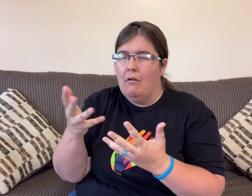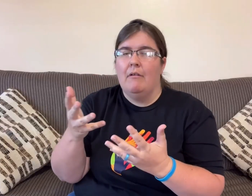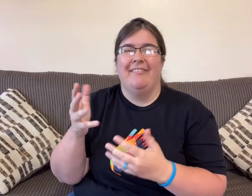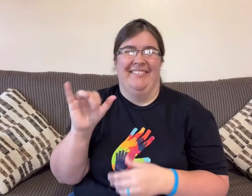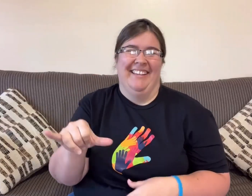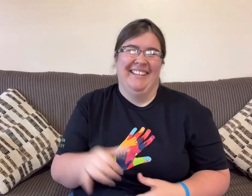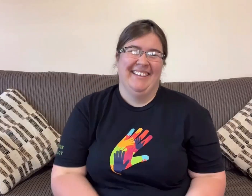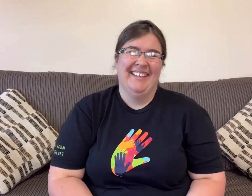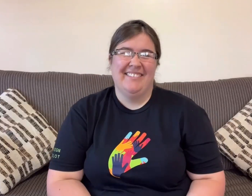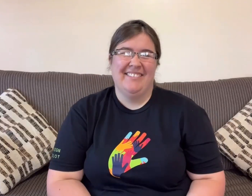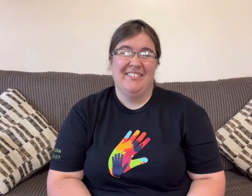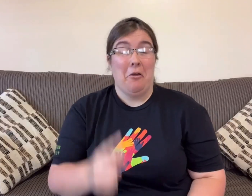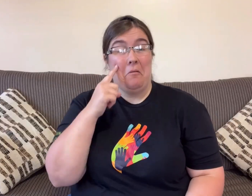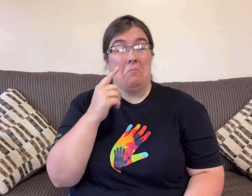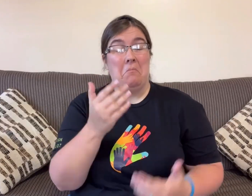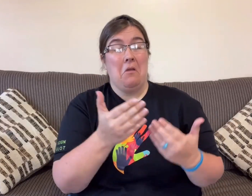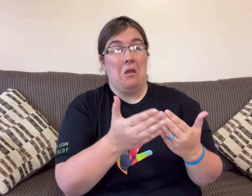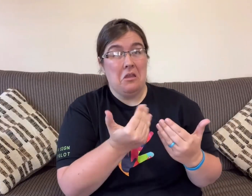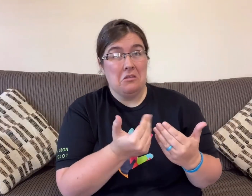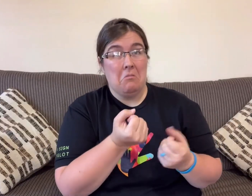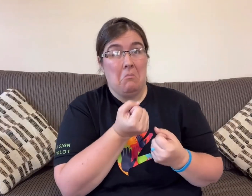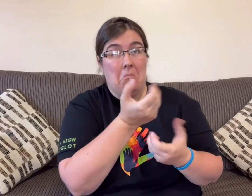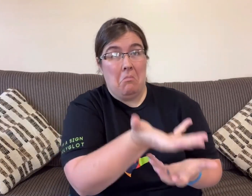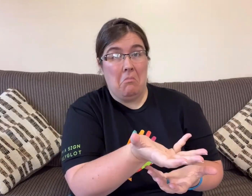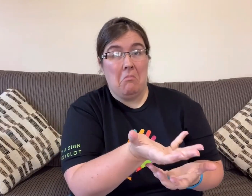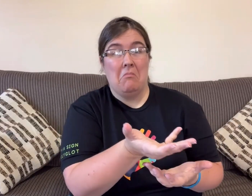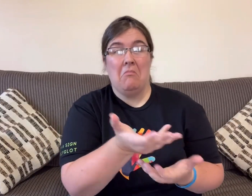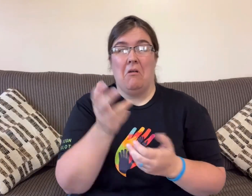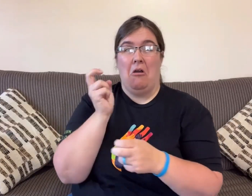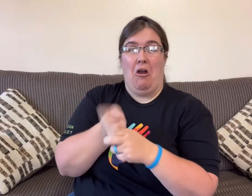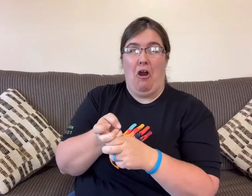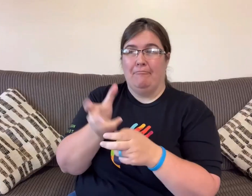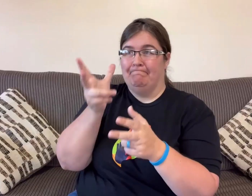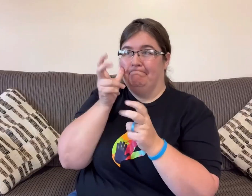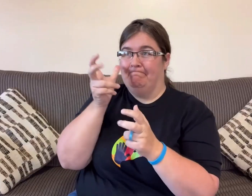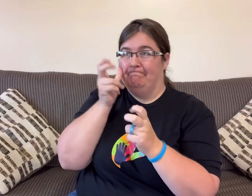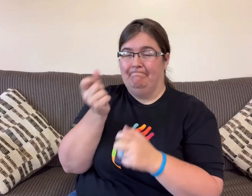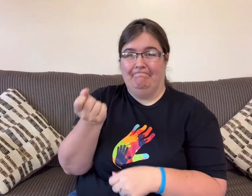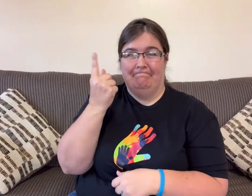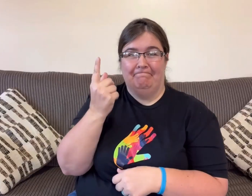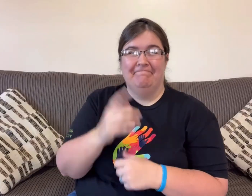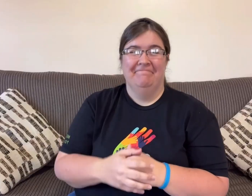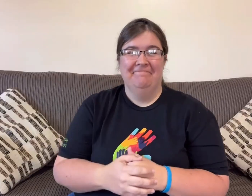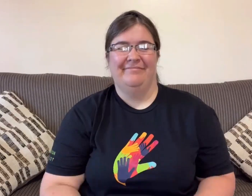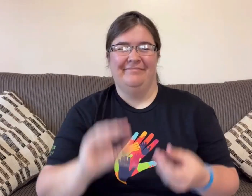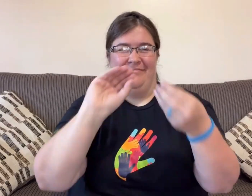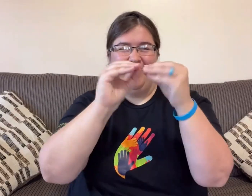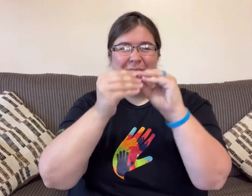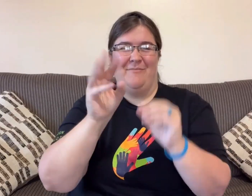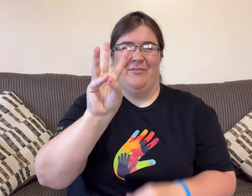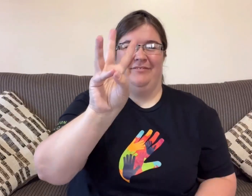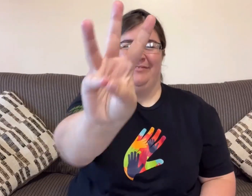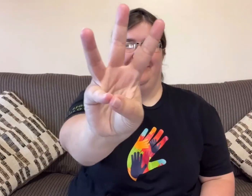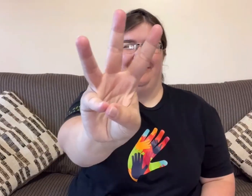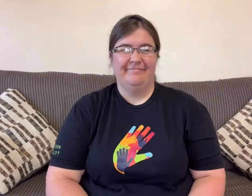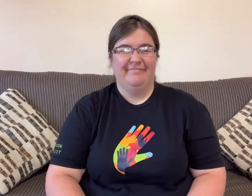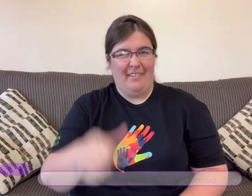future? So I think it's easy to sign yourself, but hard to comprehend someone else signing. Number 6,